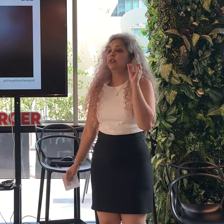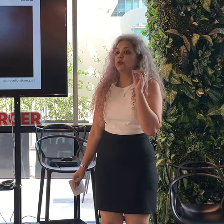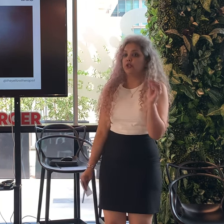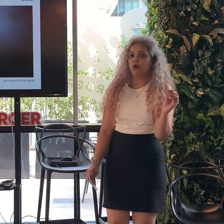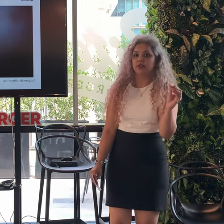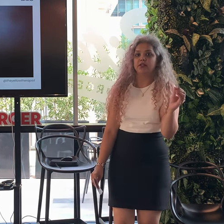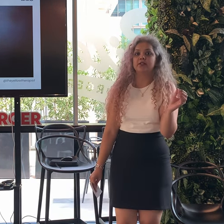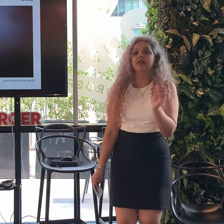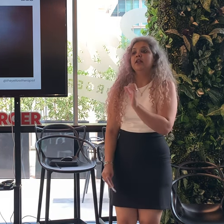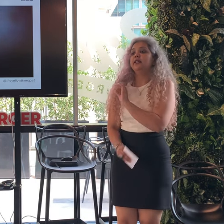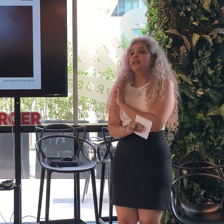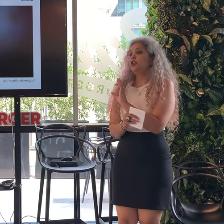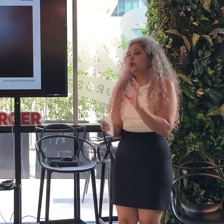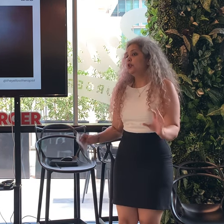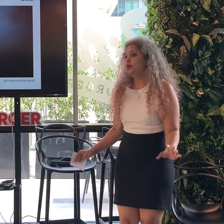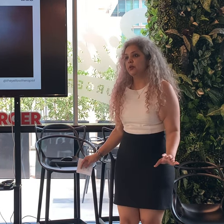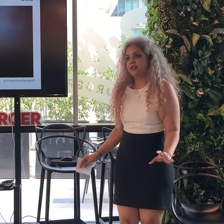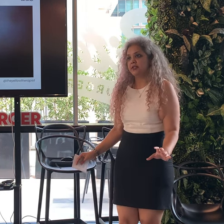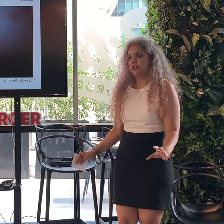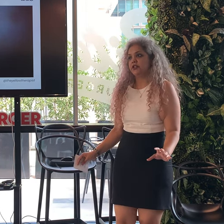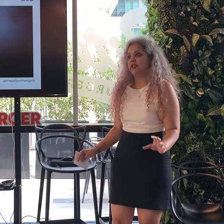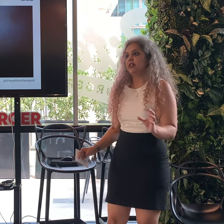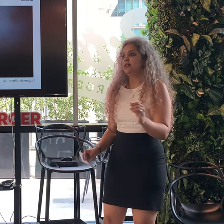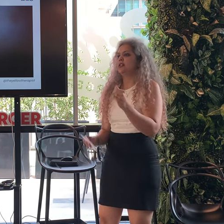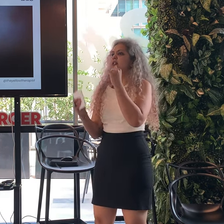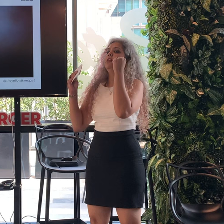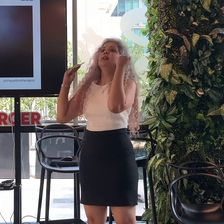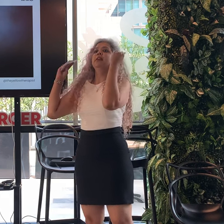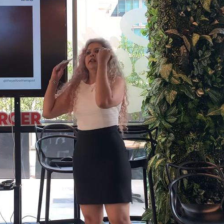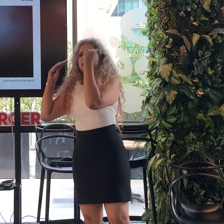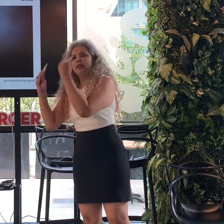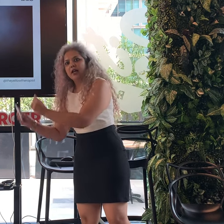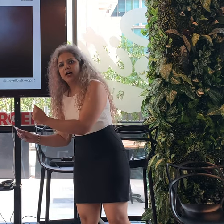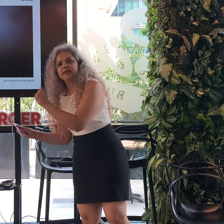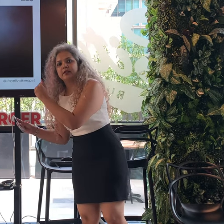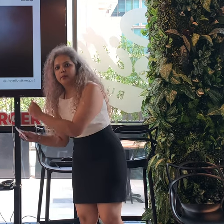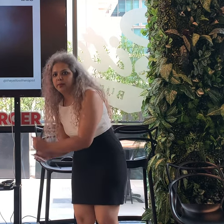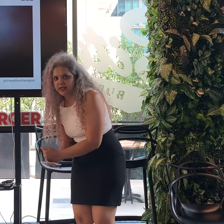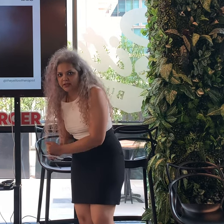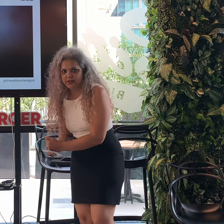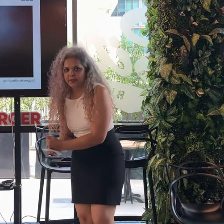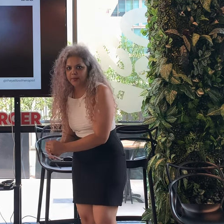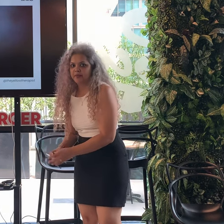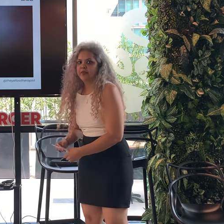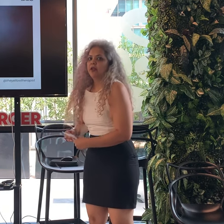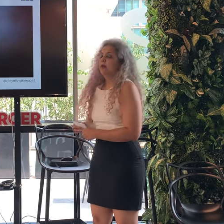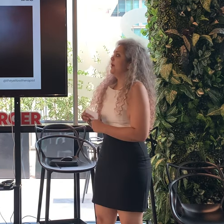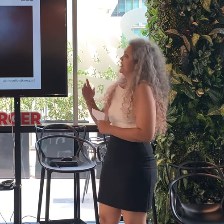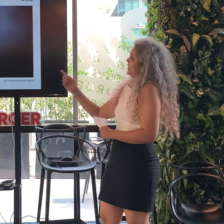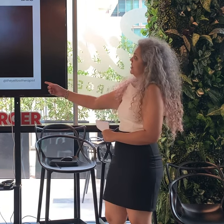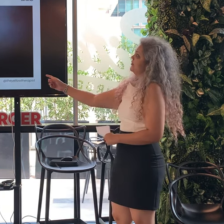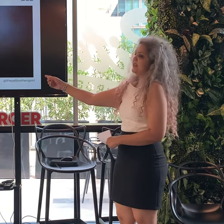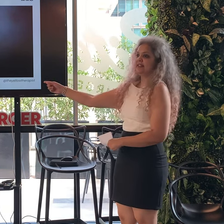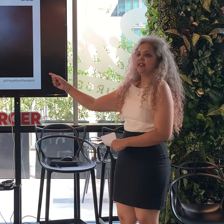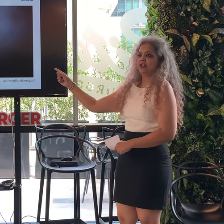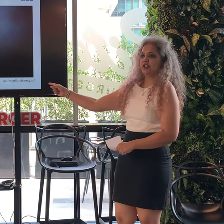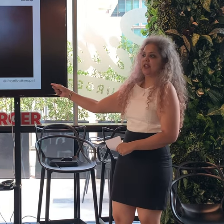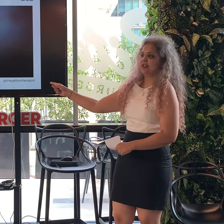to doctors. They don't do a surgery till the last minute. But here we see a child